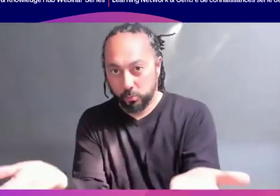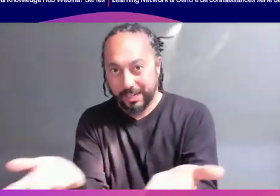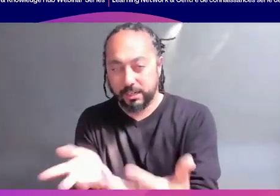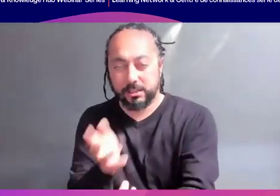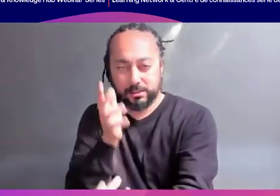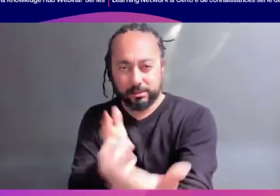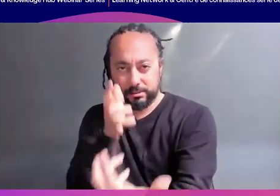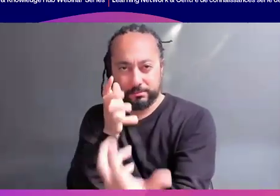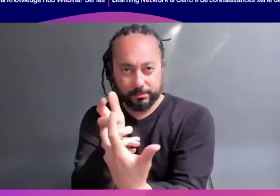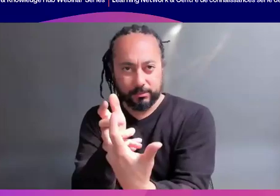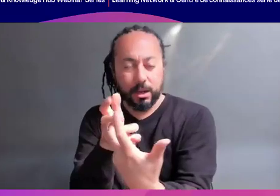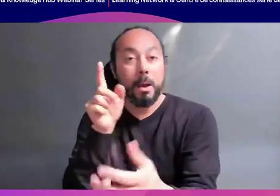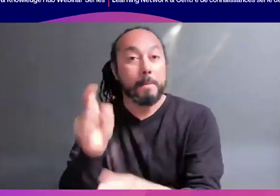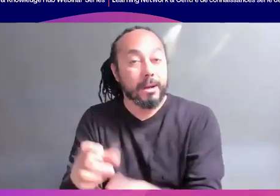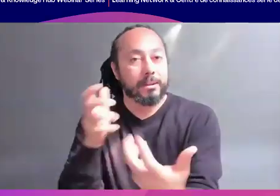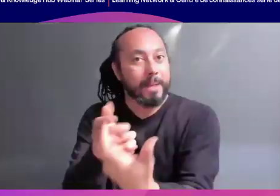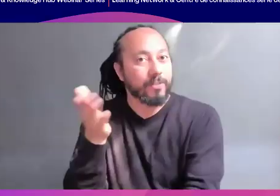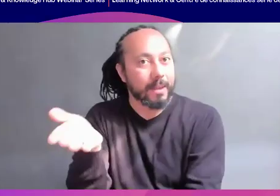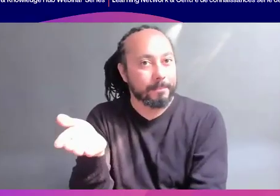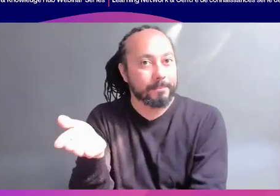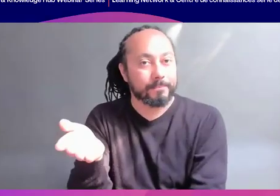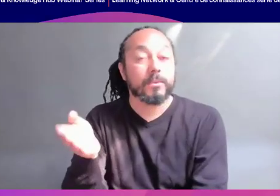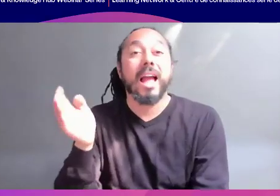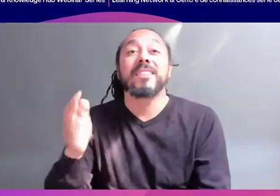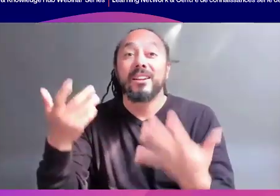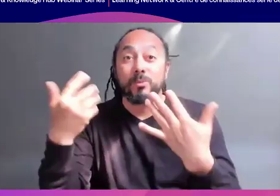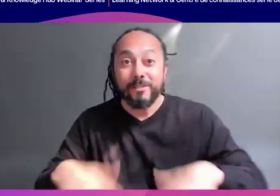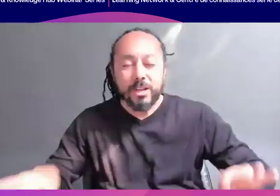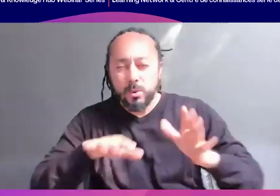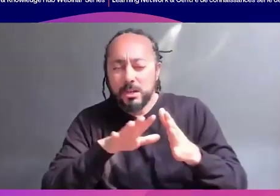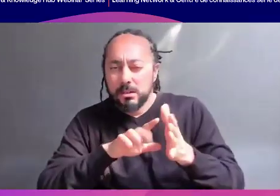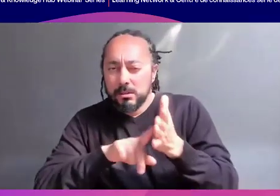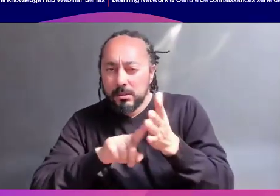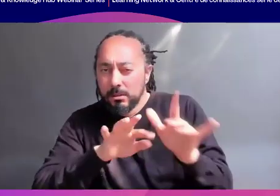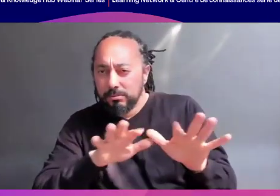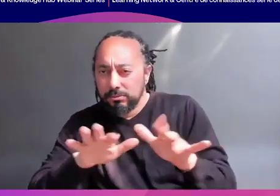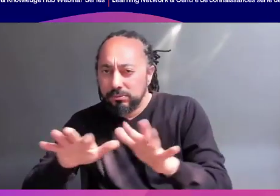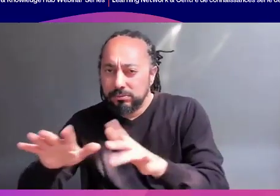end user. And that's why in Connect Ed, we chose text messaging, because we explored